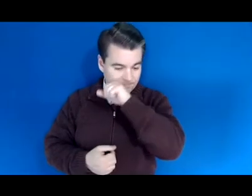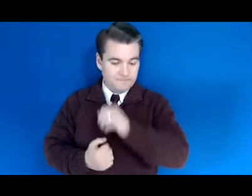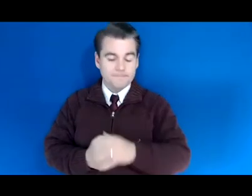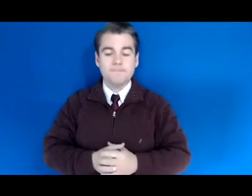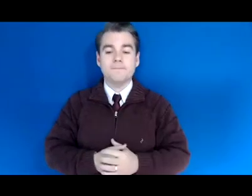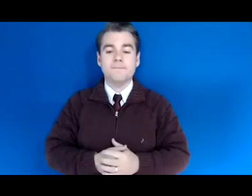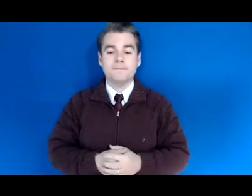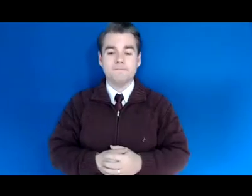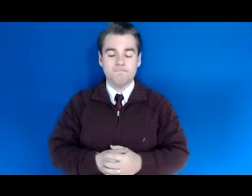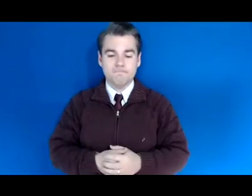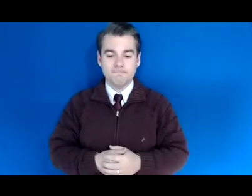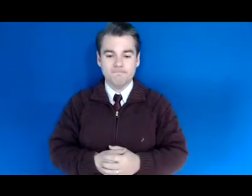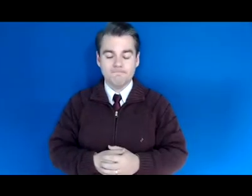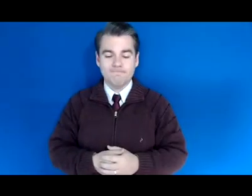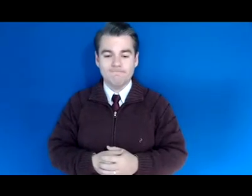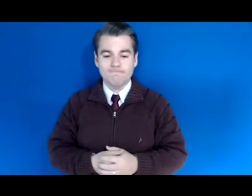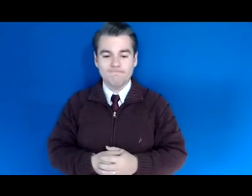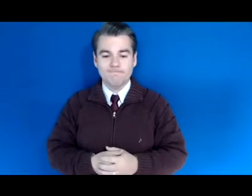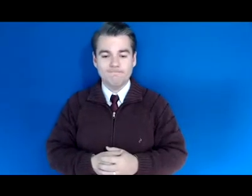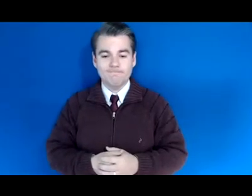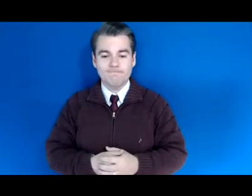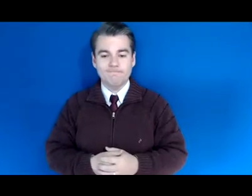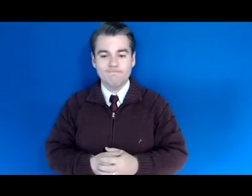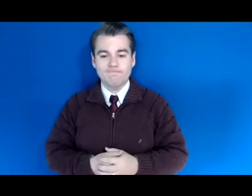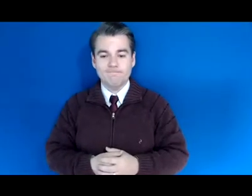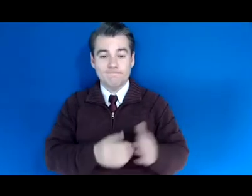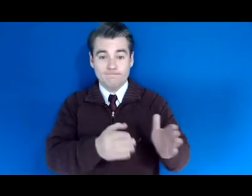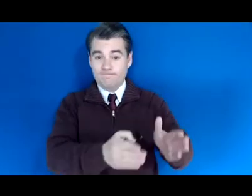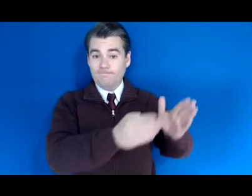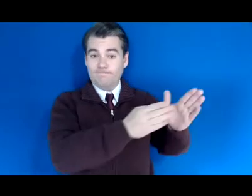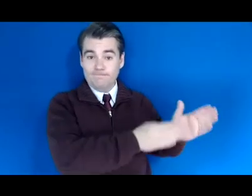And this is Amber.